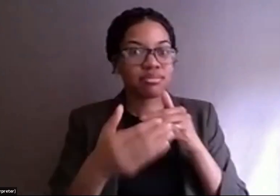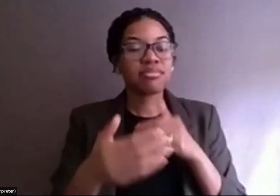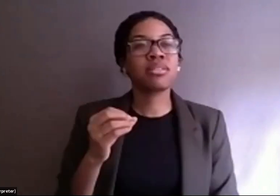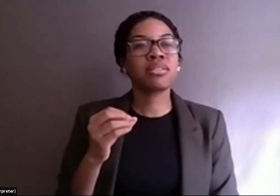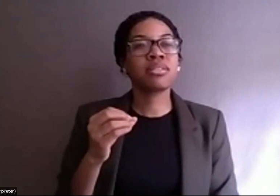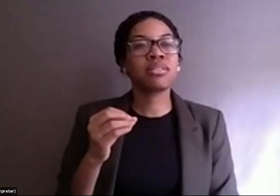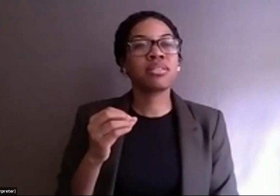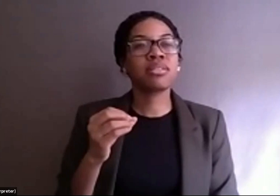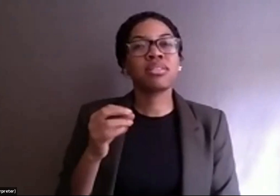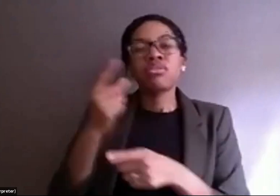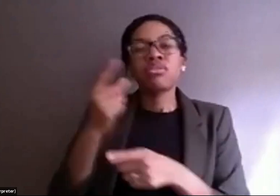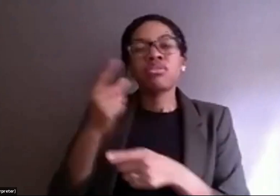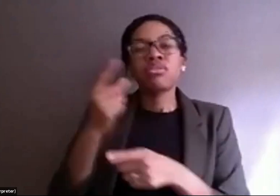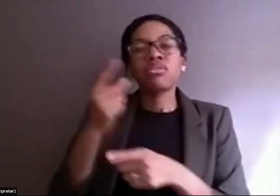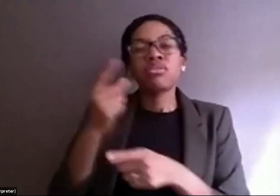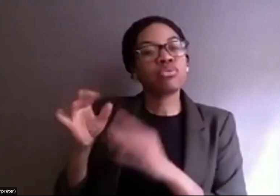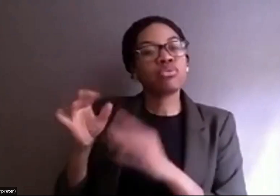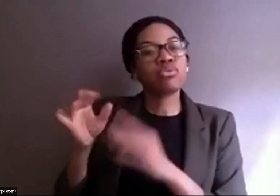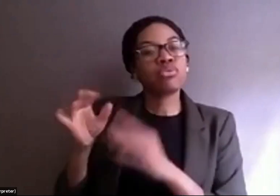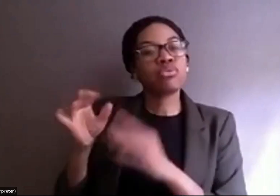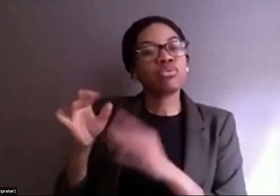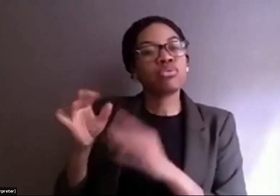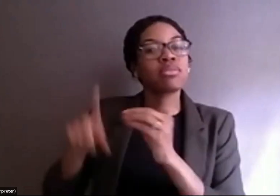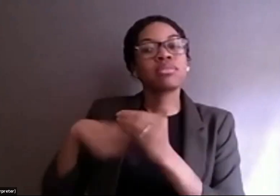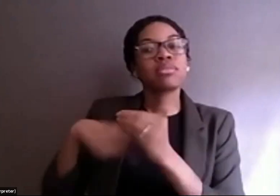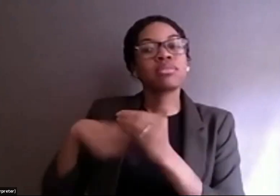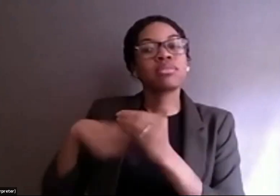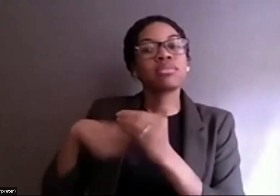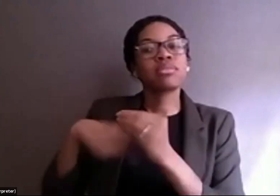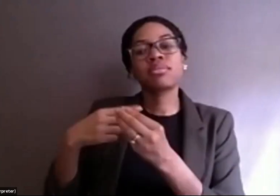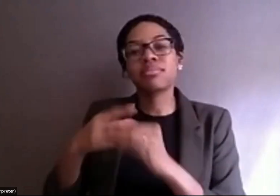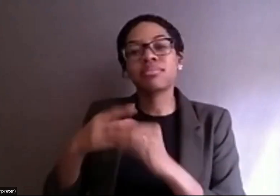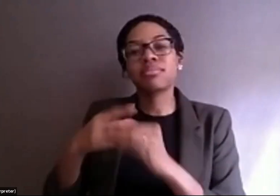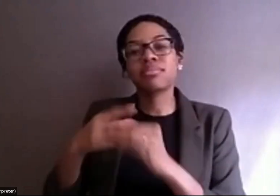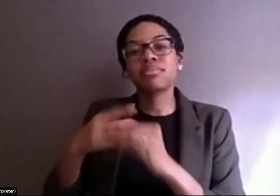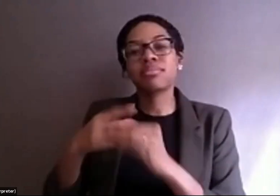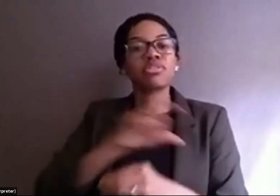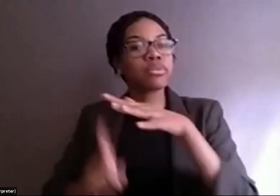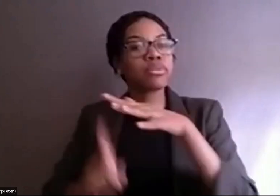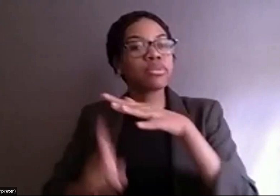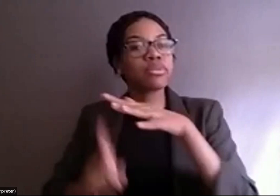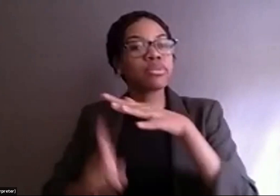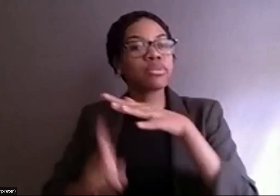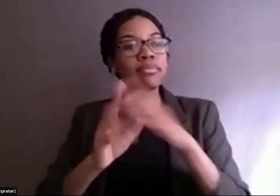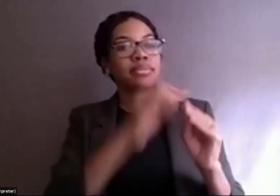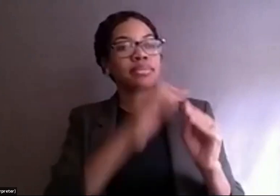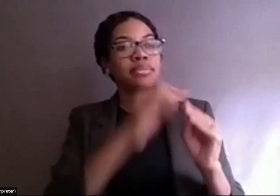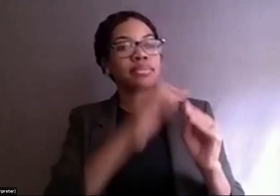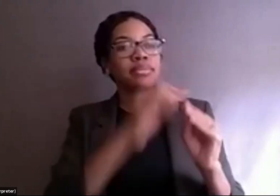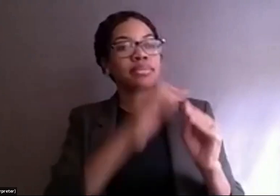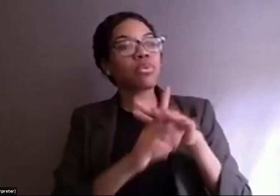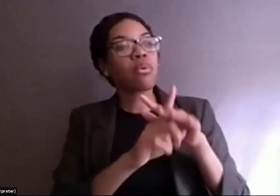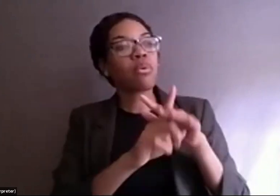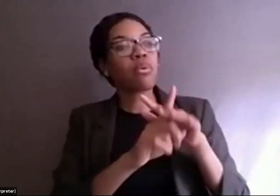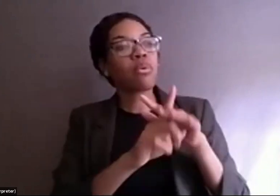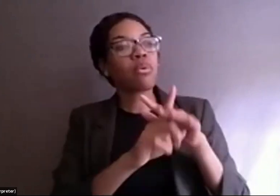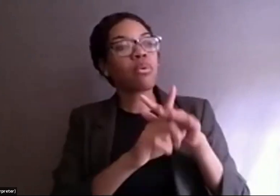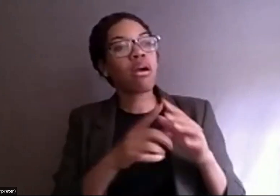a sheriff walked into a meeting of Black people and started talking like that sheriff talked and Judy talked about, the